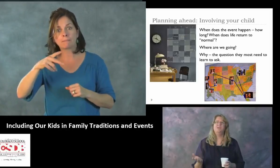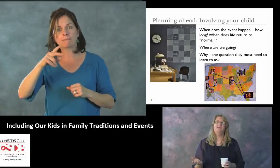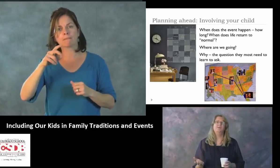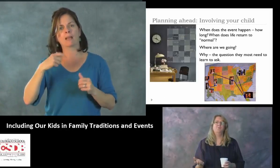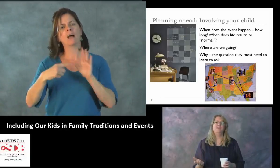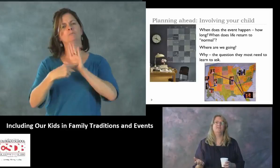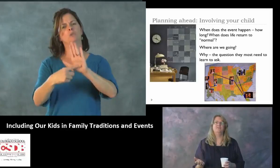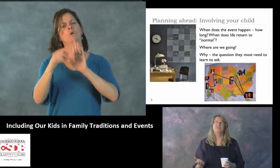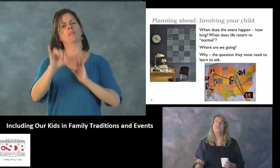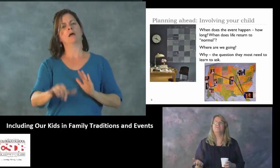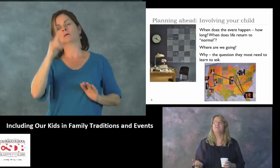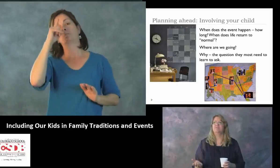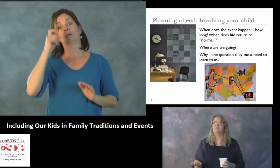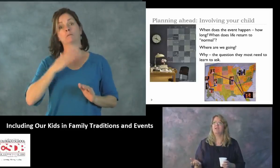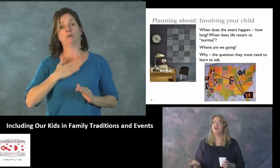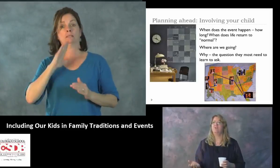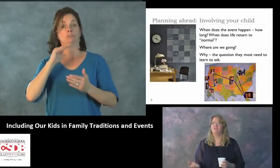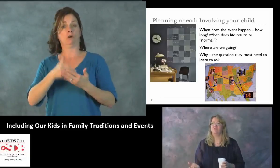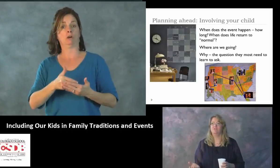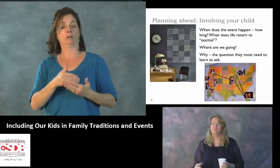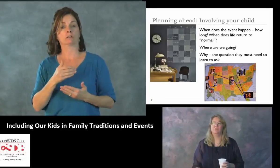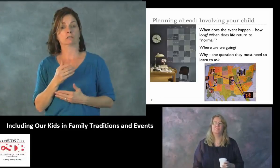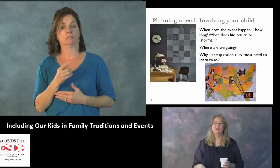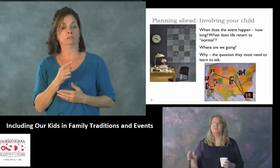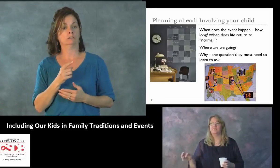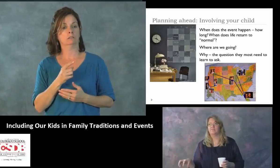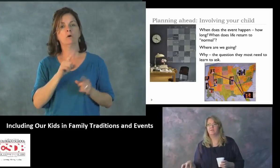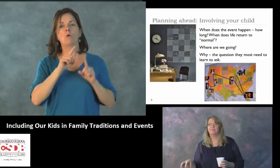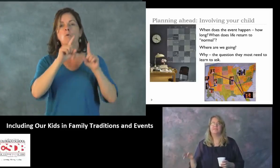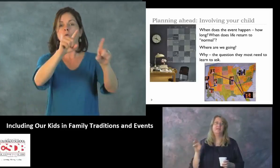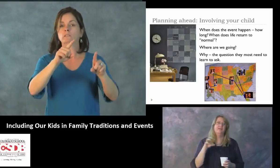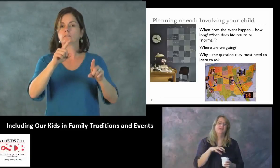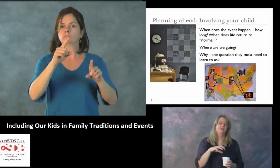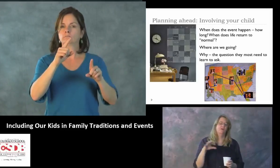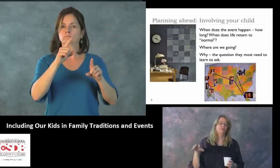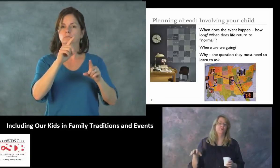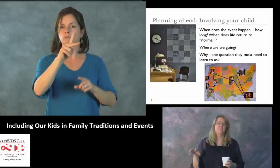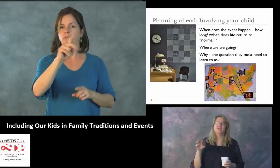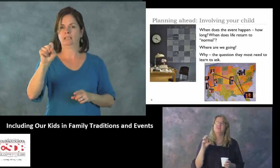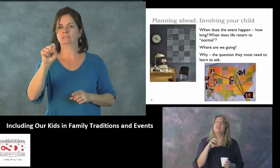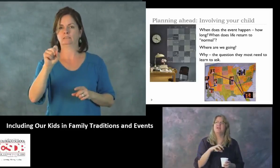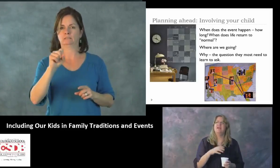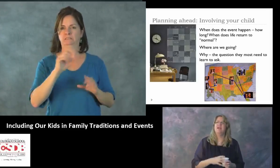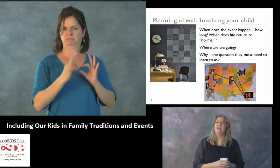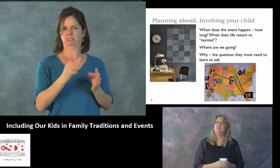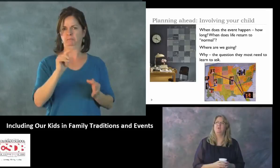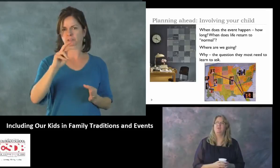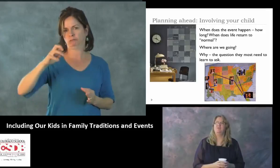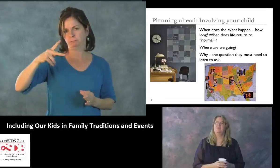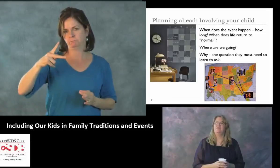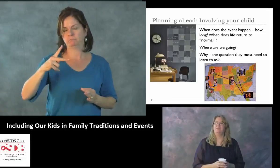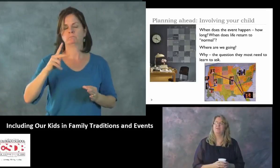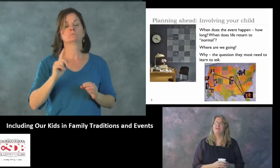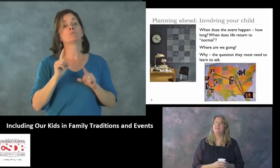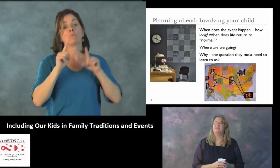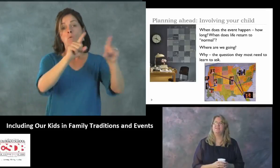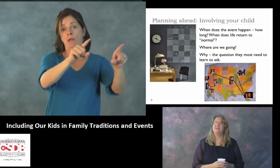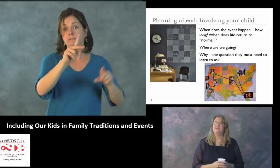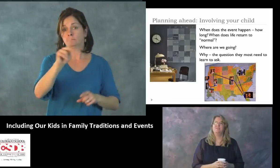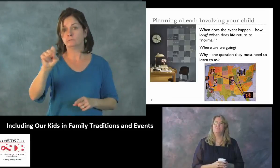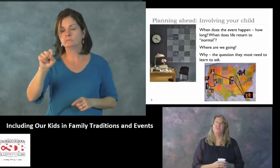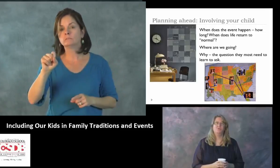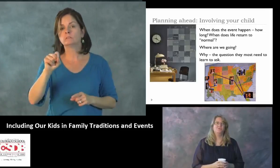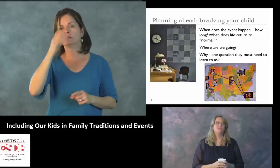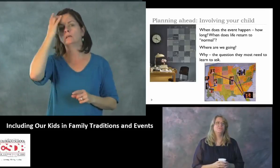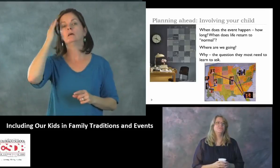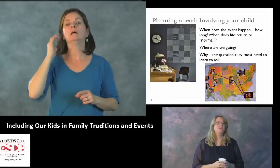and we went to a different town than usual. Her parents live in one city, her grandparents, and we went to a different place.